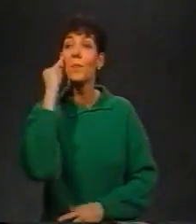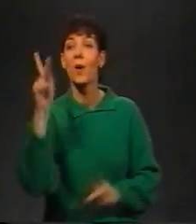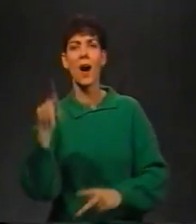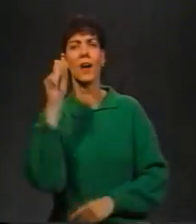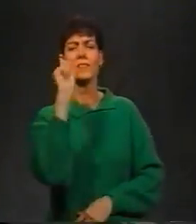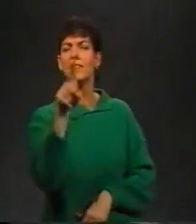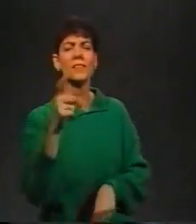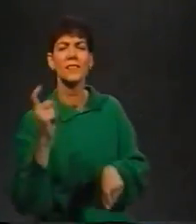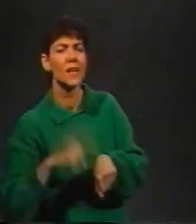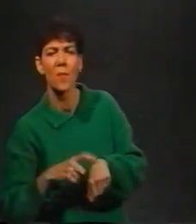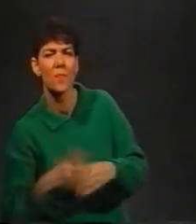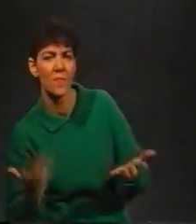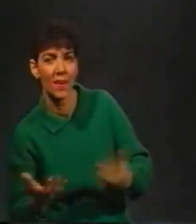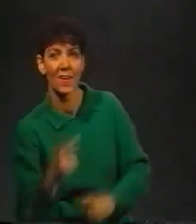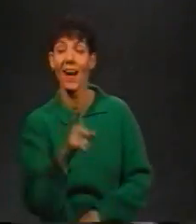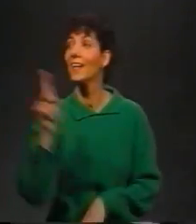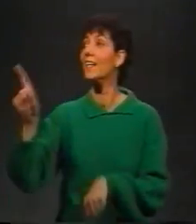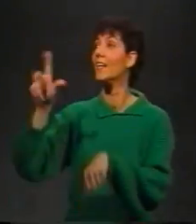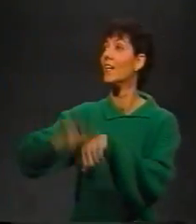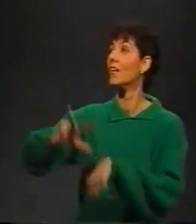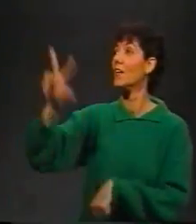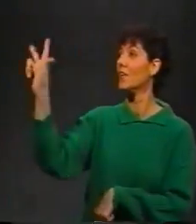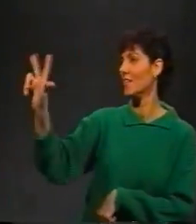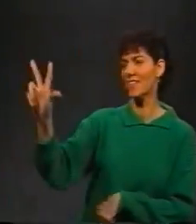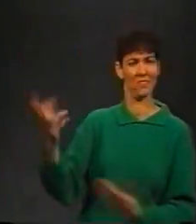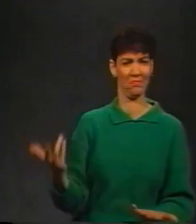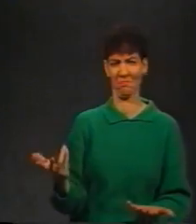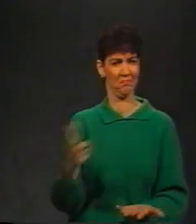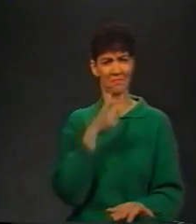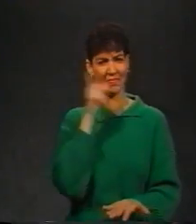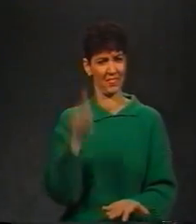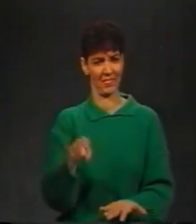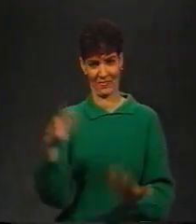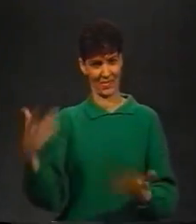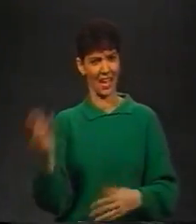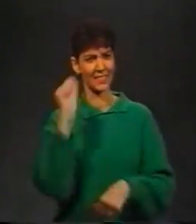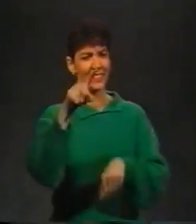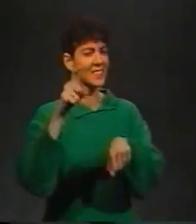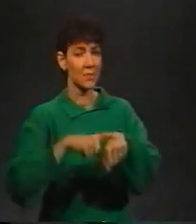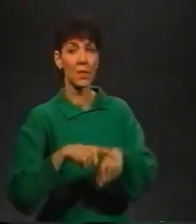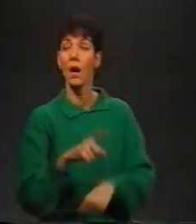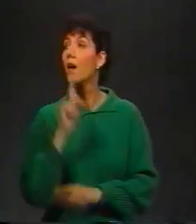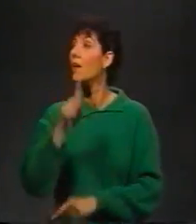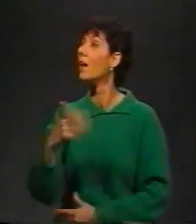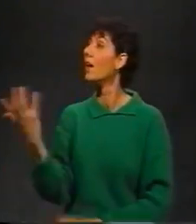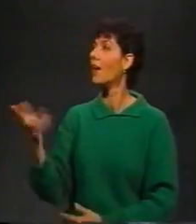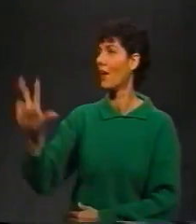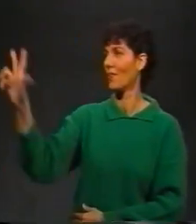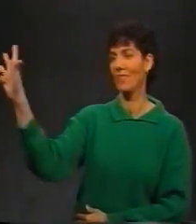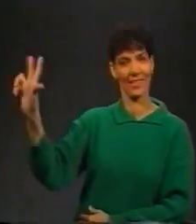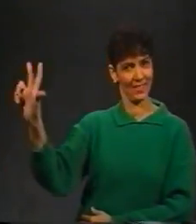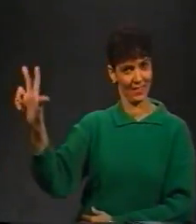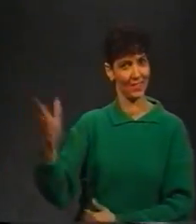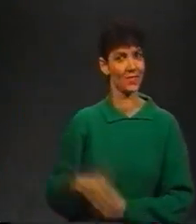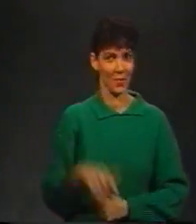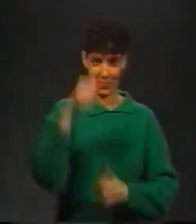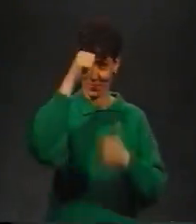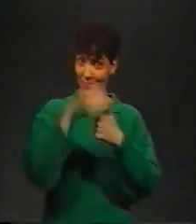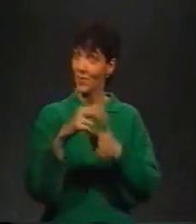If you're answering the question, "What time is it?" you do not need to touch the number at the wrist. The shaking movement will indicate that you're referring to